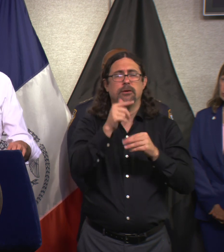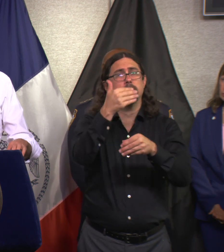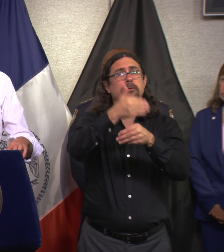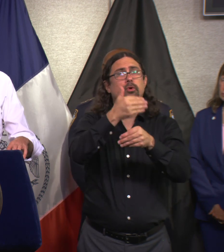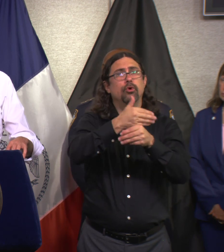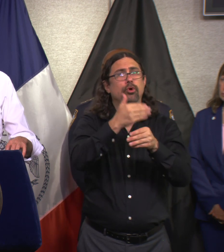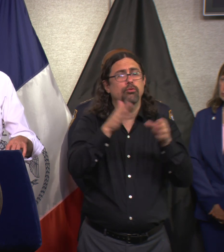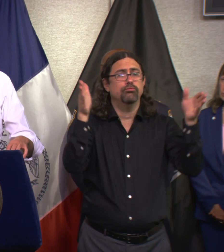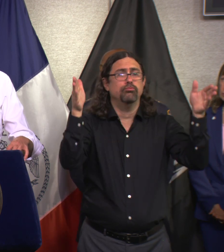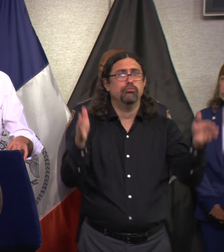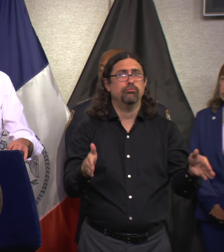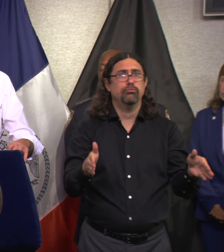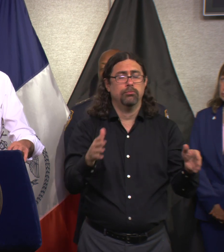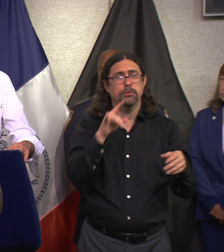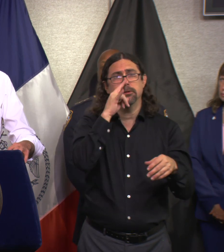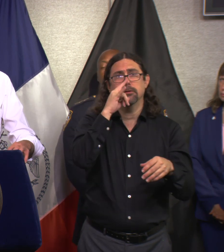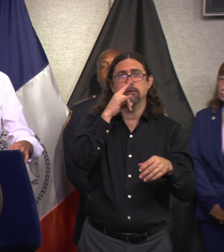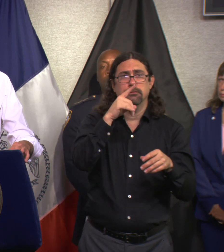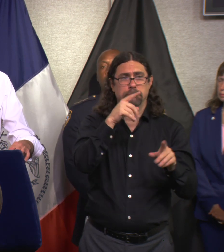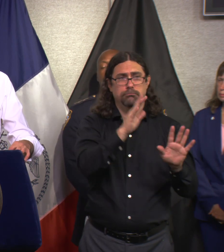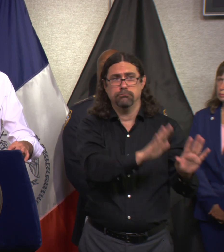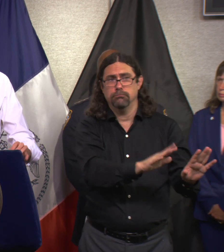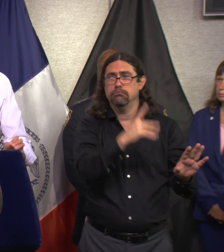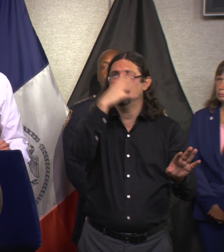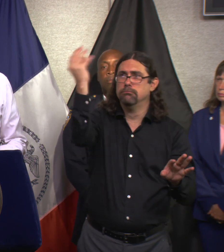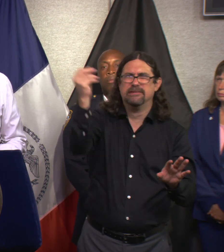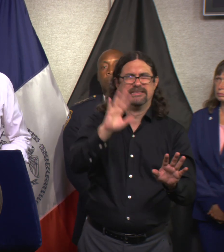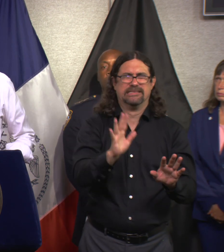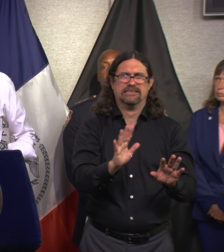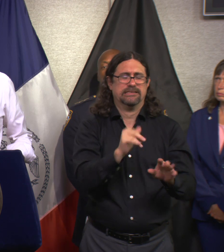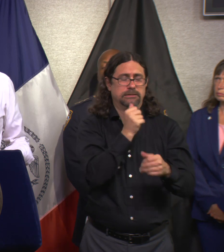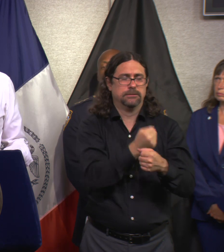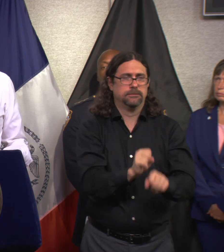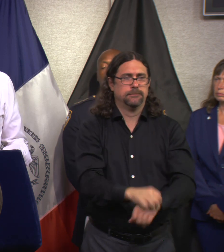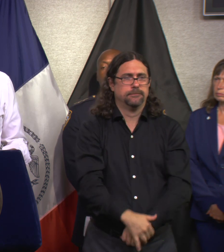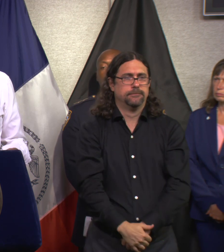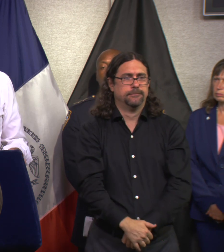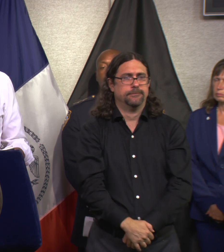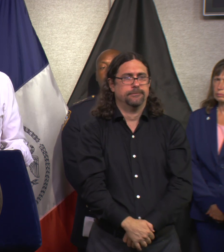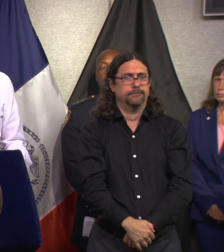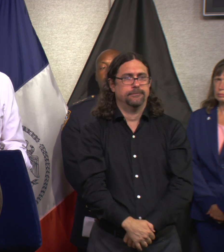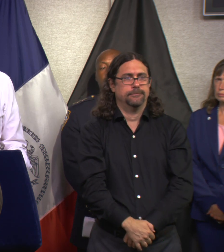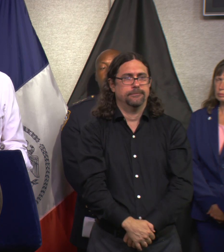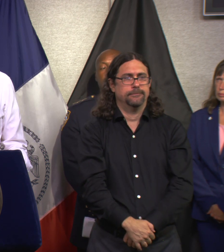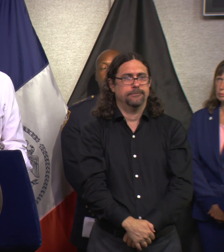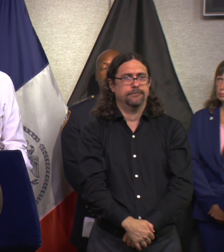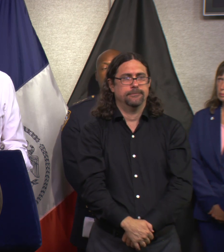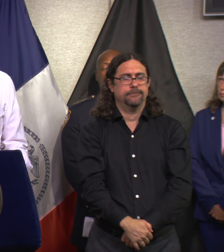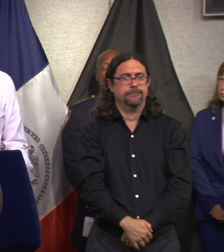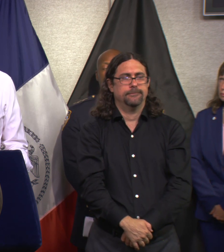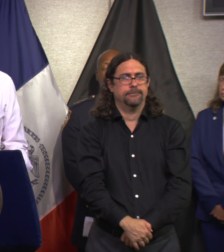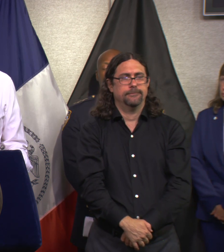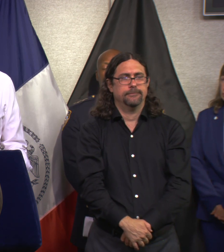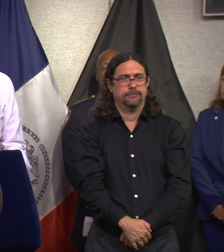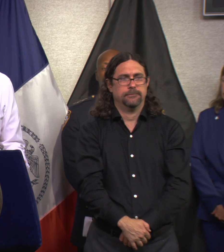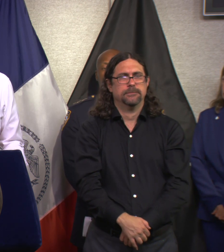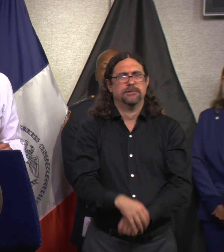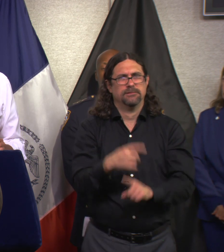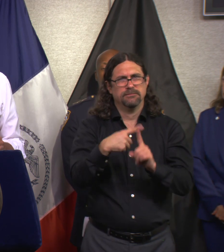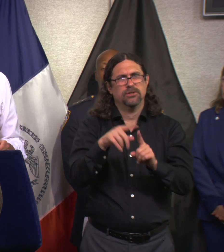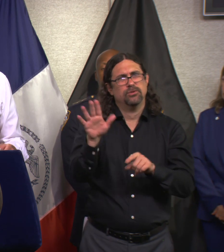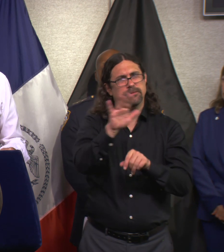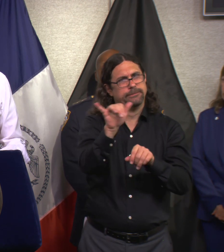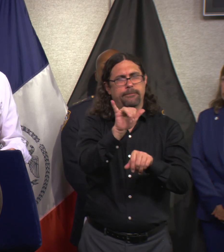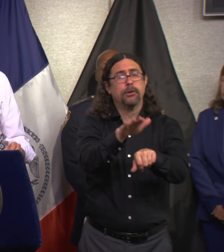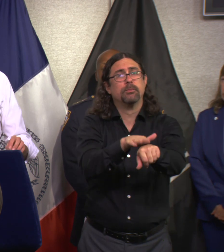a car during this heat wave. I know there's many, many New Yorkers who care deeply about their pets as well. Same reality. Do not